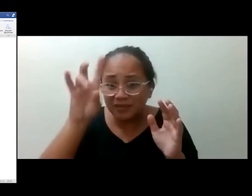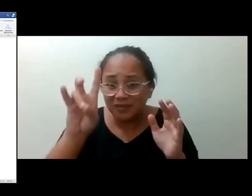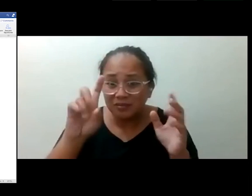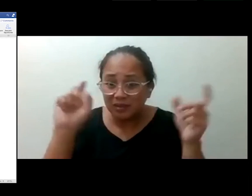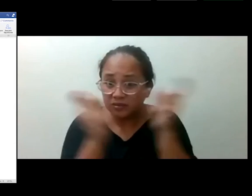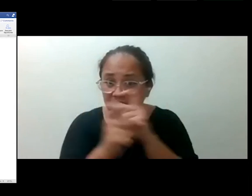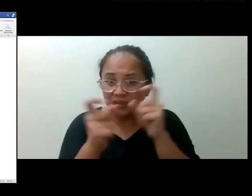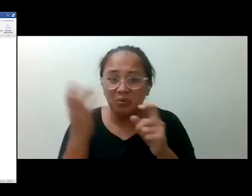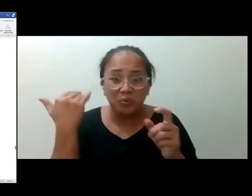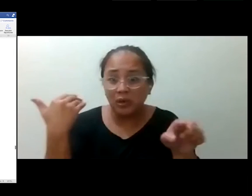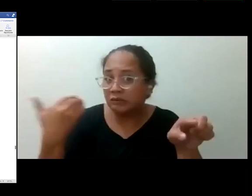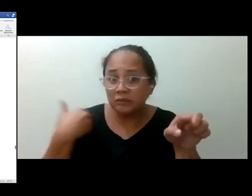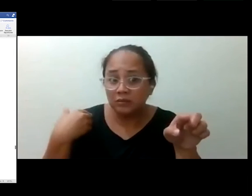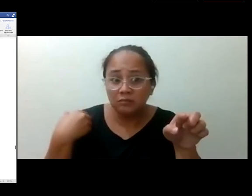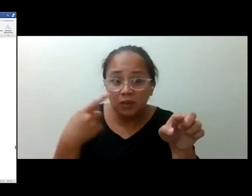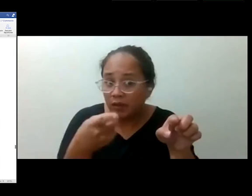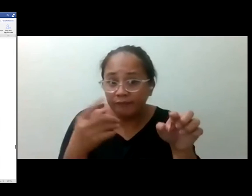Because you have embedded sentences.